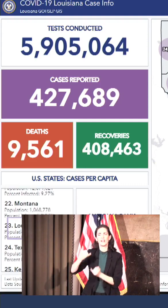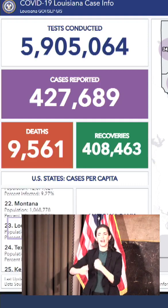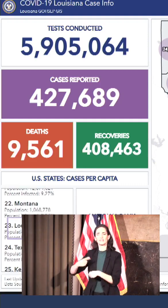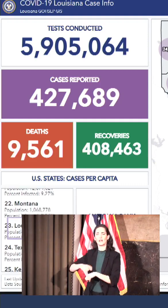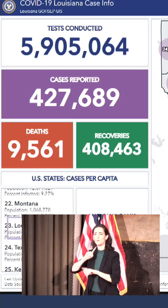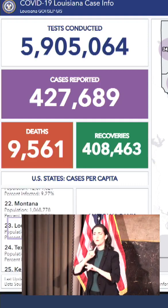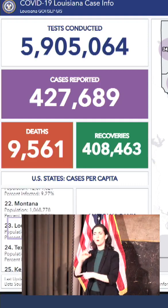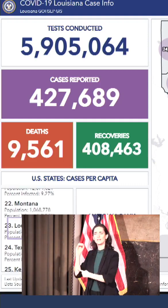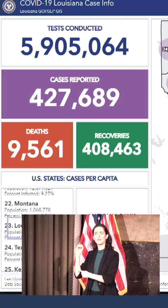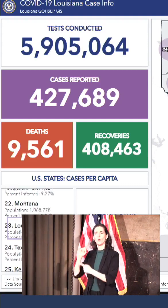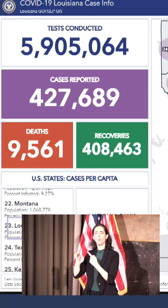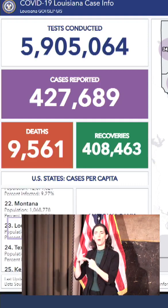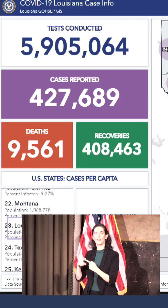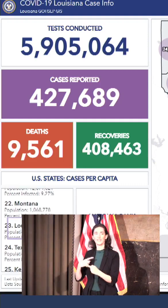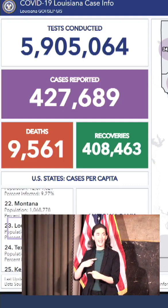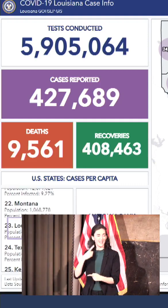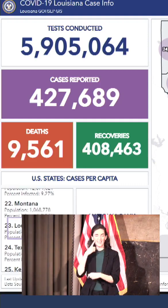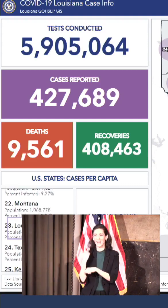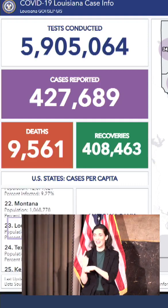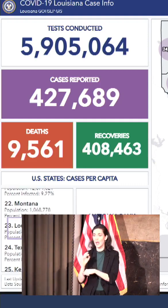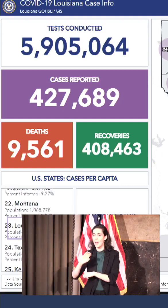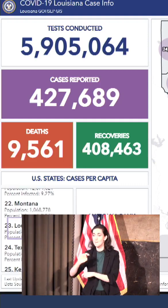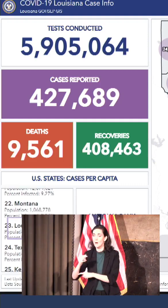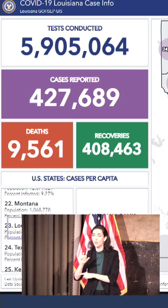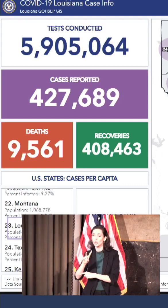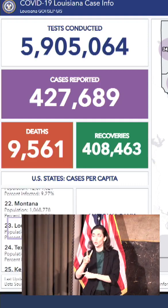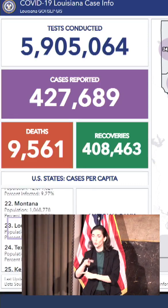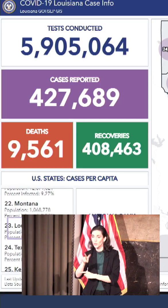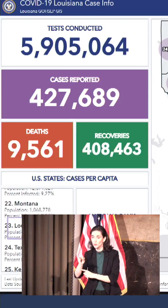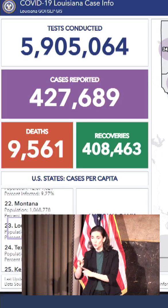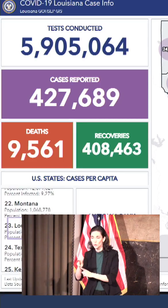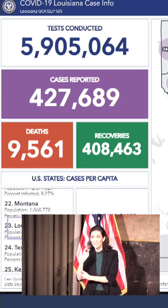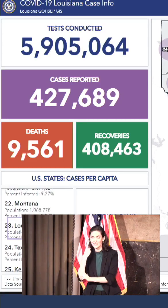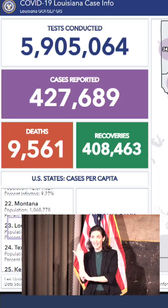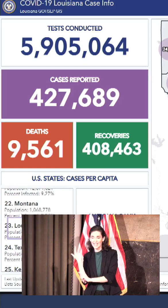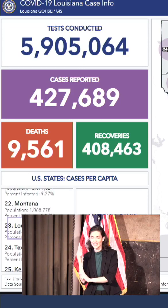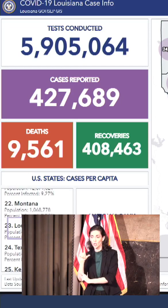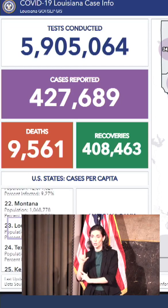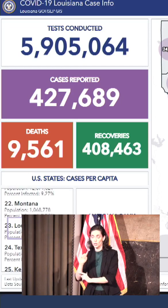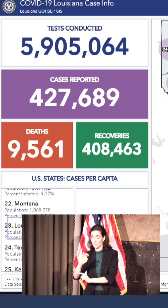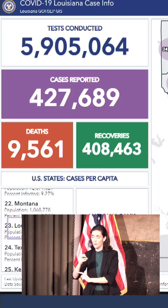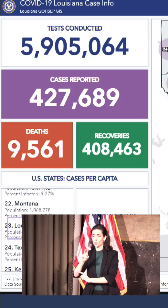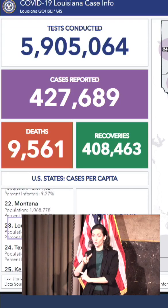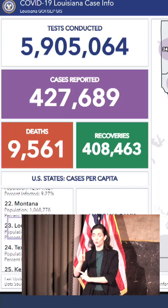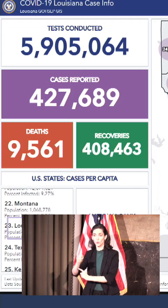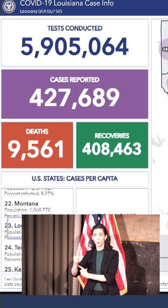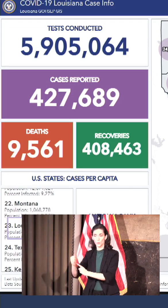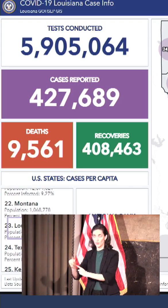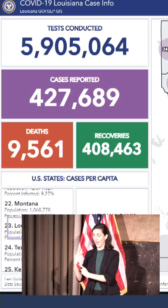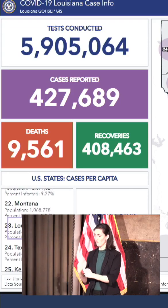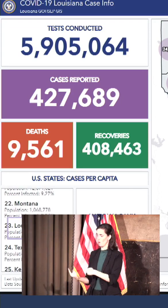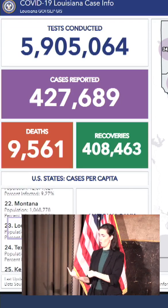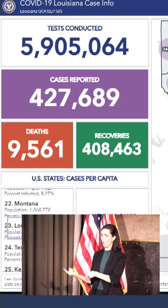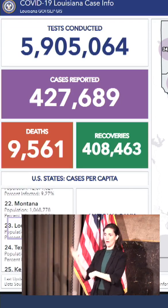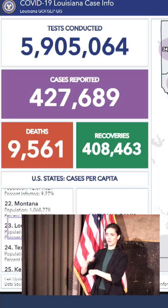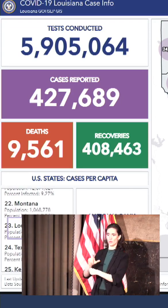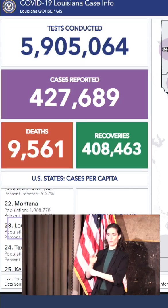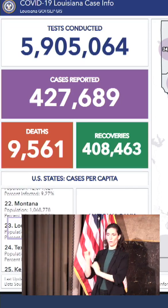was March the 22nd of 2020 was the last time that we had a 24-hour report that